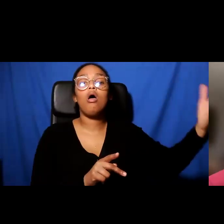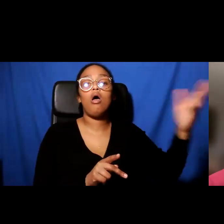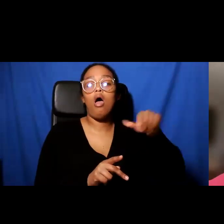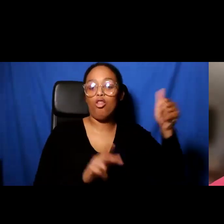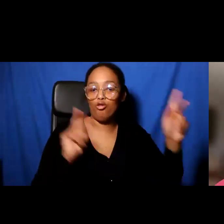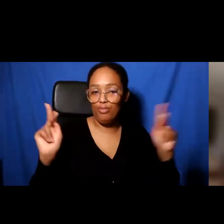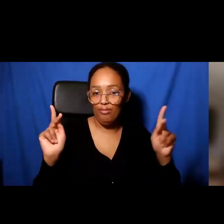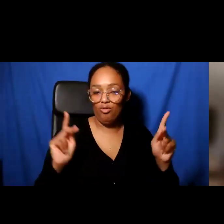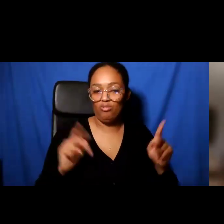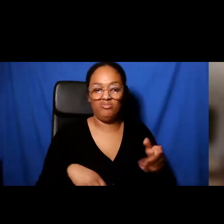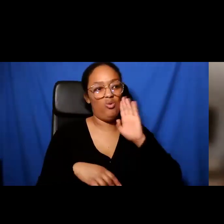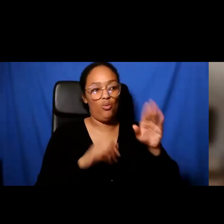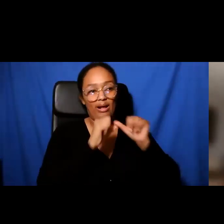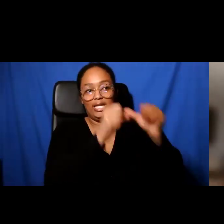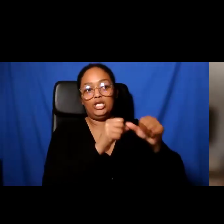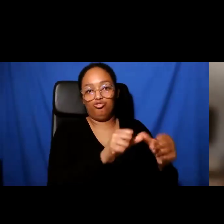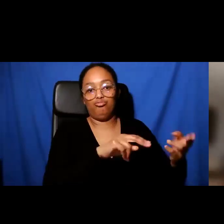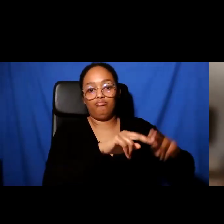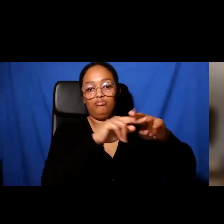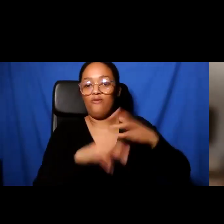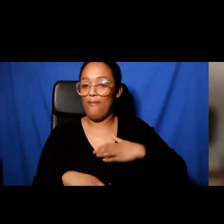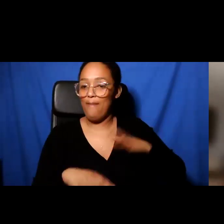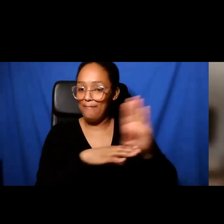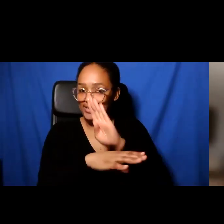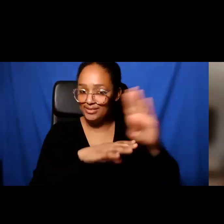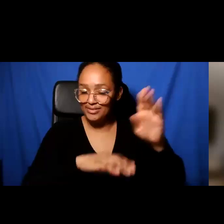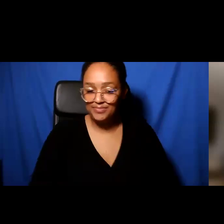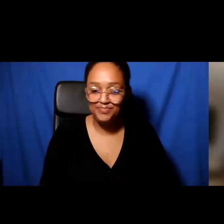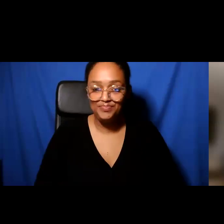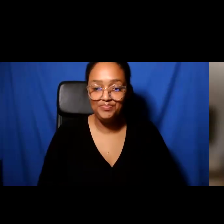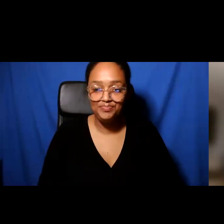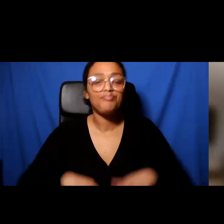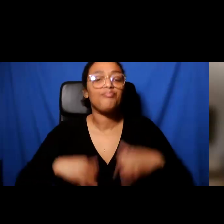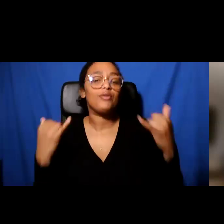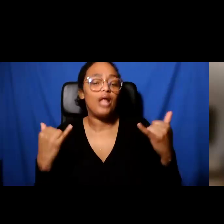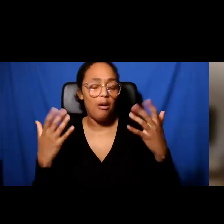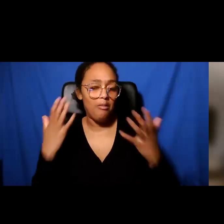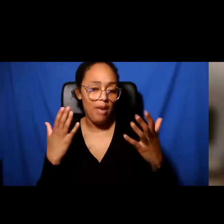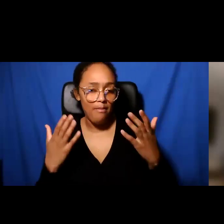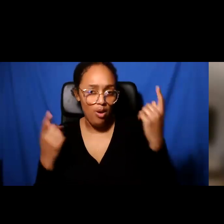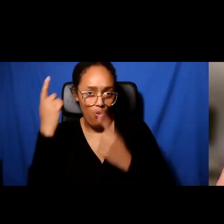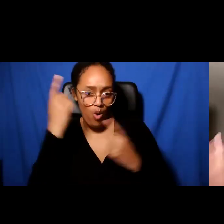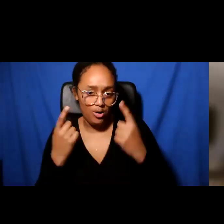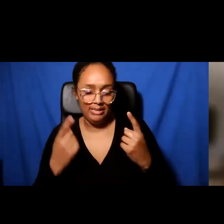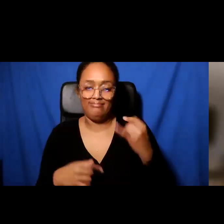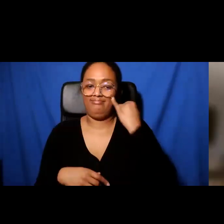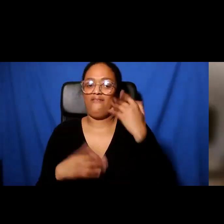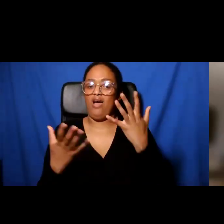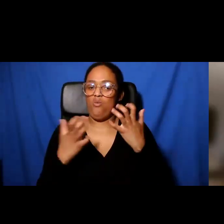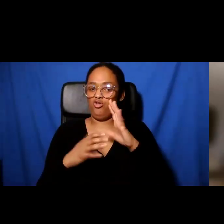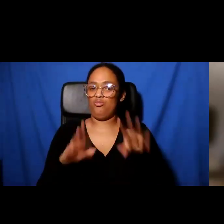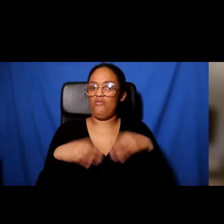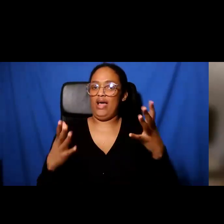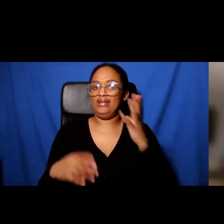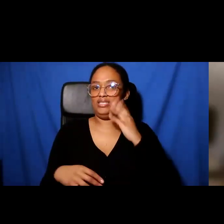belief compounding, all right? So you may be wondering, okay, if I wanted to do an experience for myself, how would I even think of this?